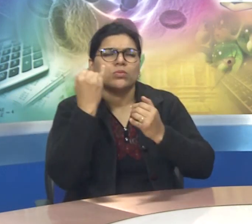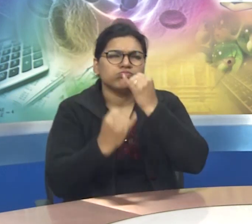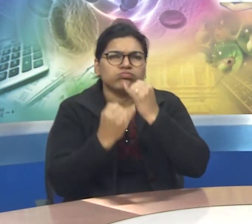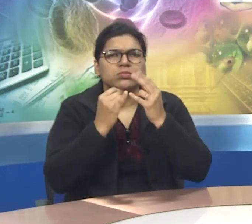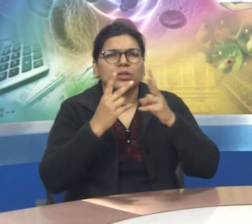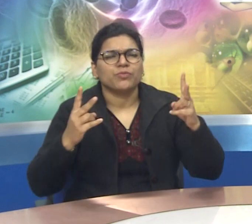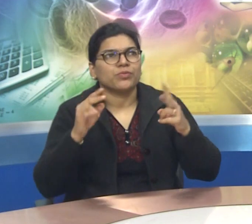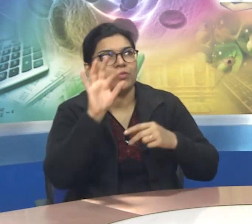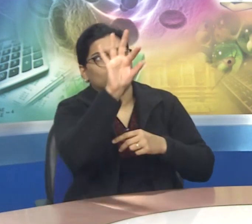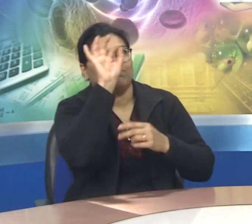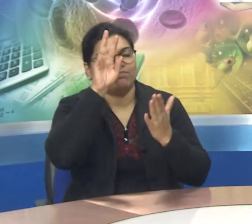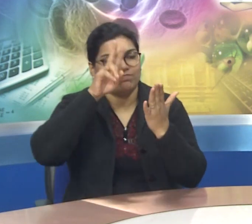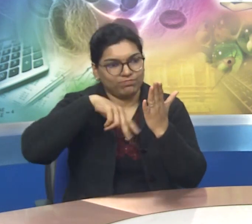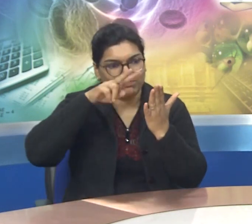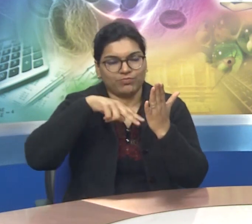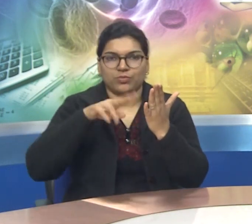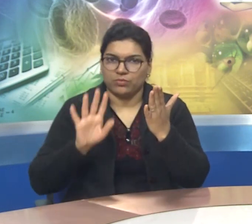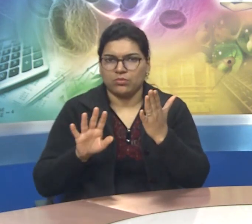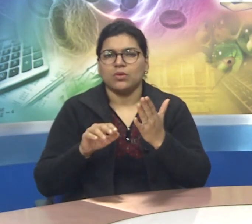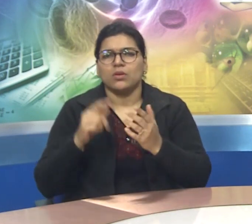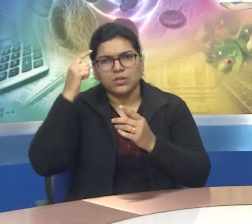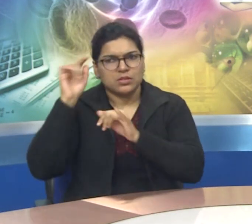maximum use of books is by the readers.